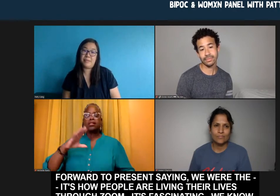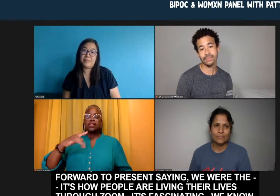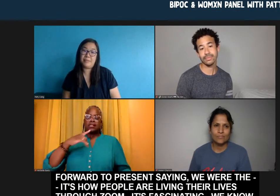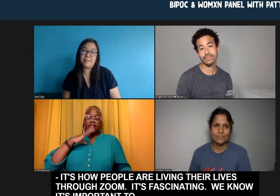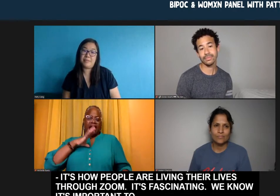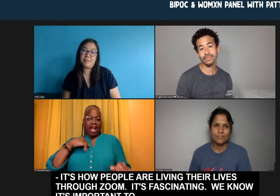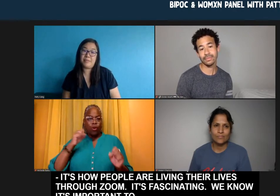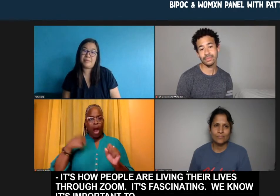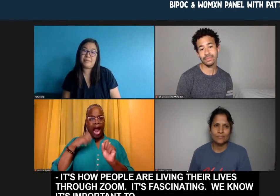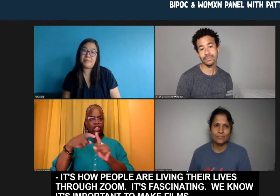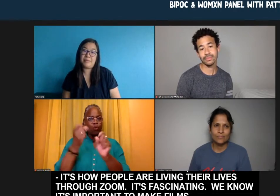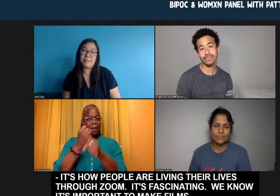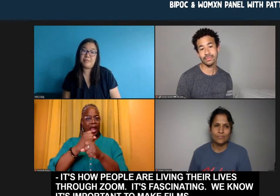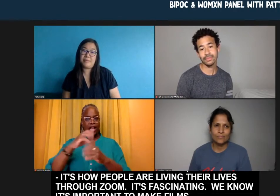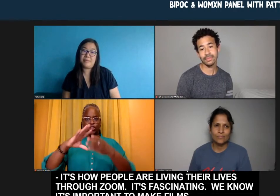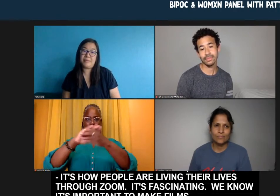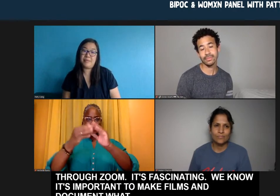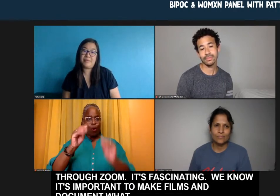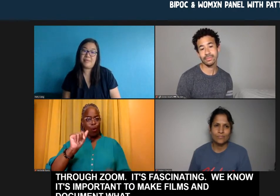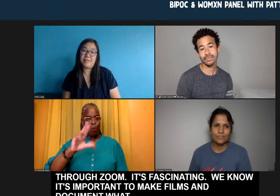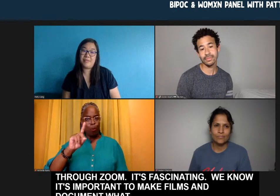document what we do. And,